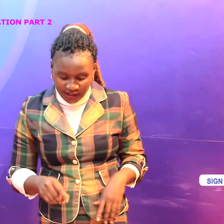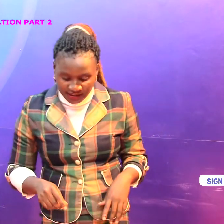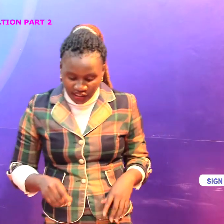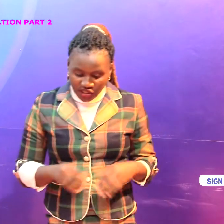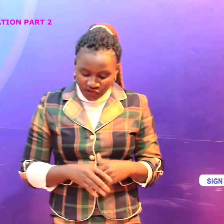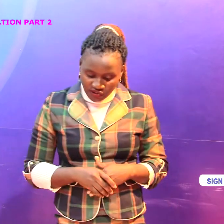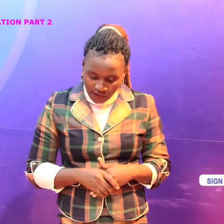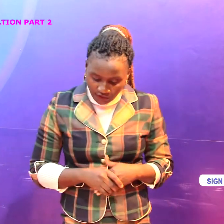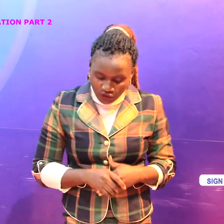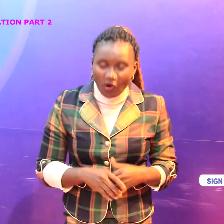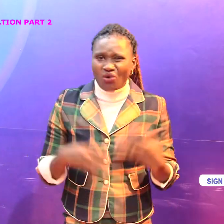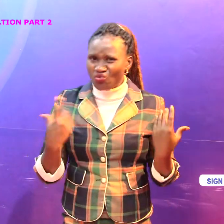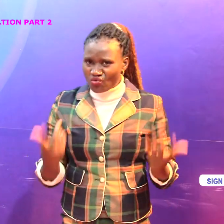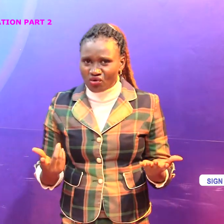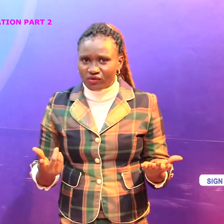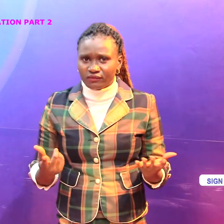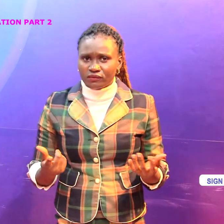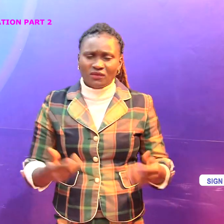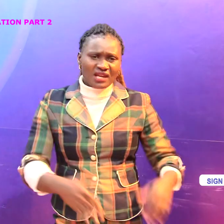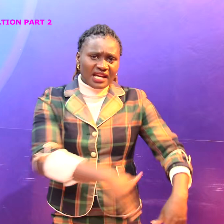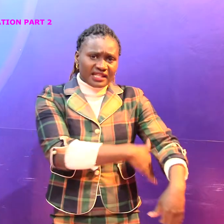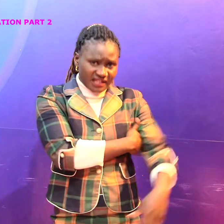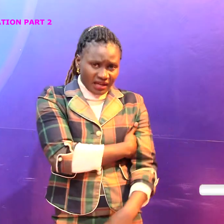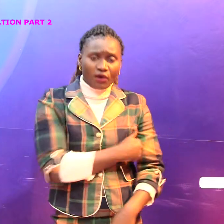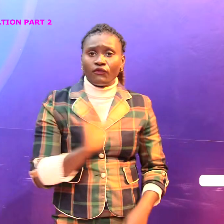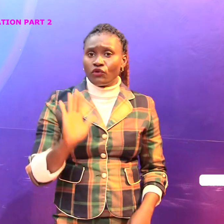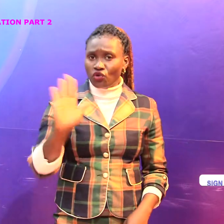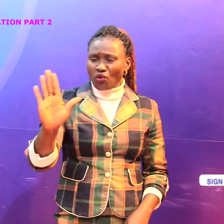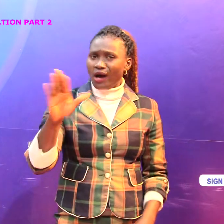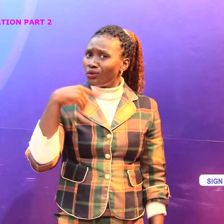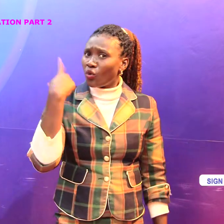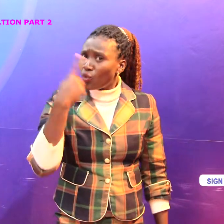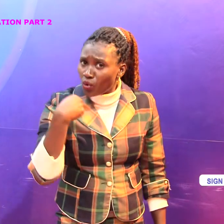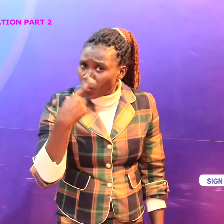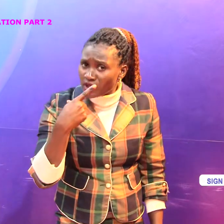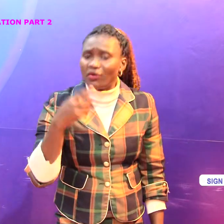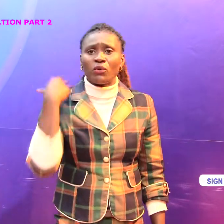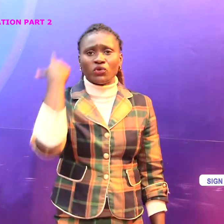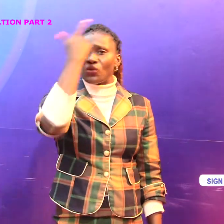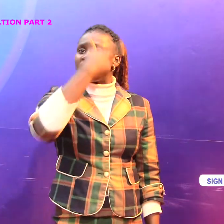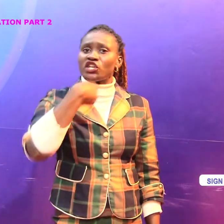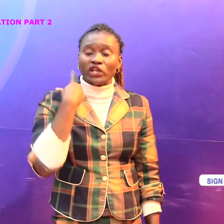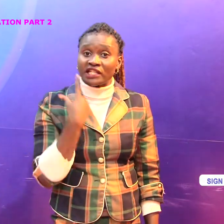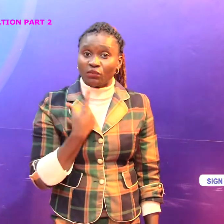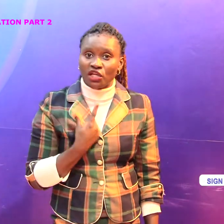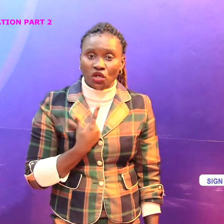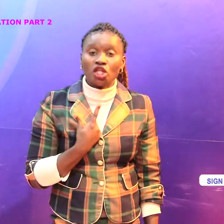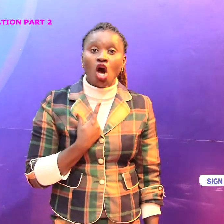is chief, you are who? Chief, you are who? Remember with your facial expression